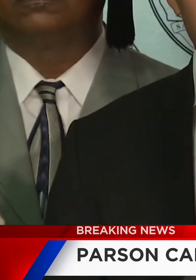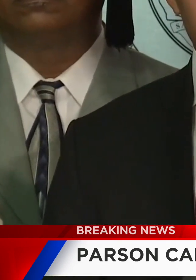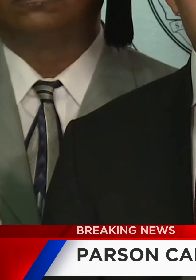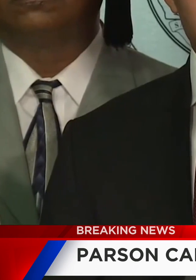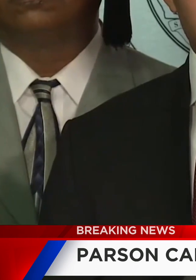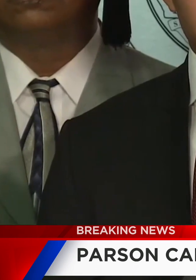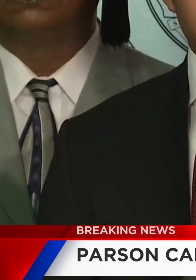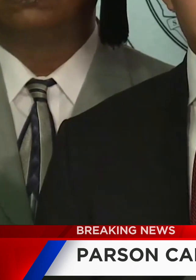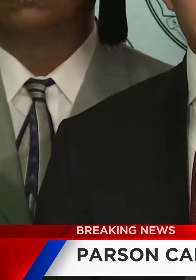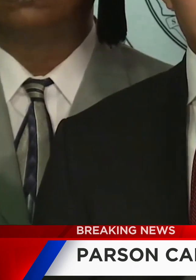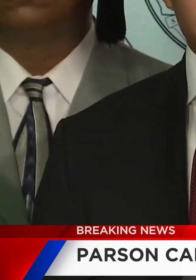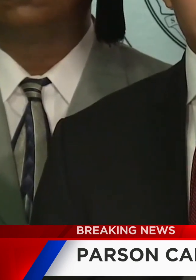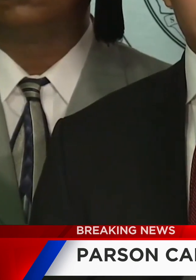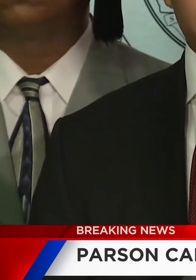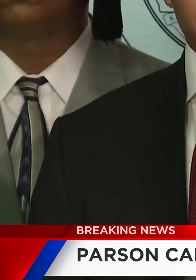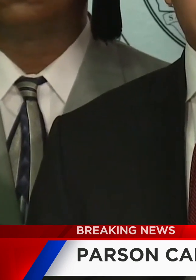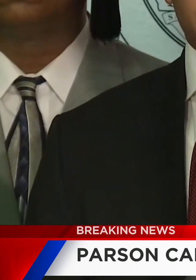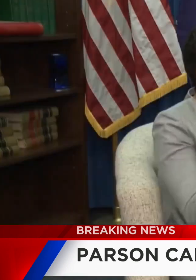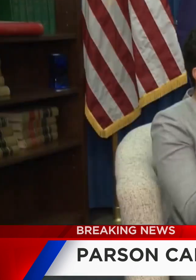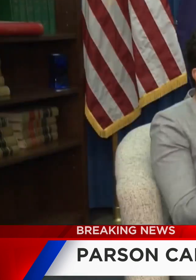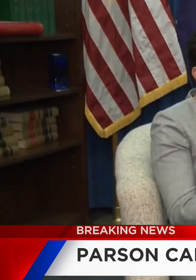as other states have gone.